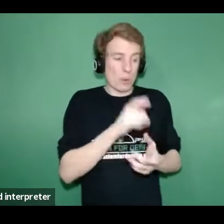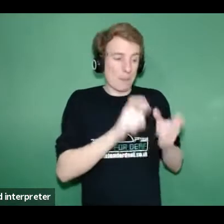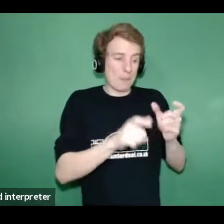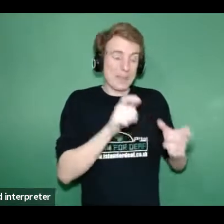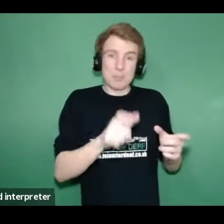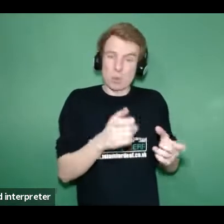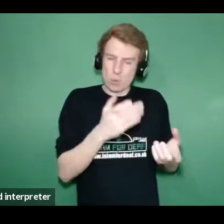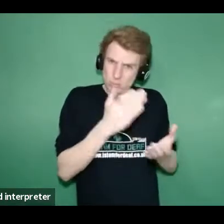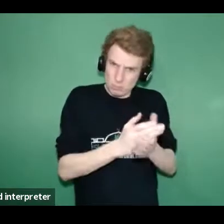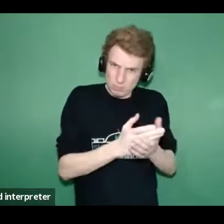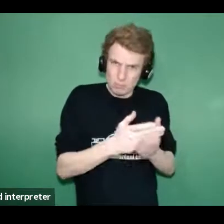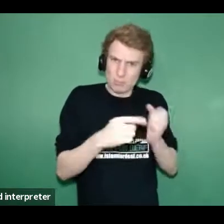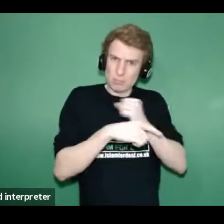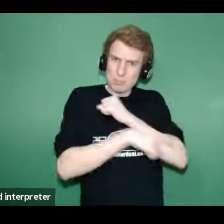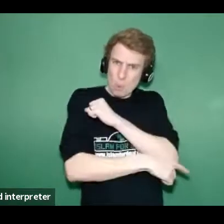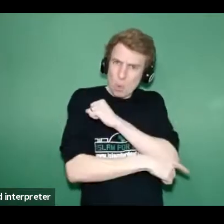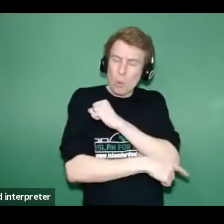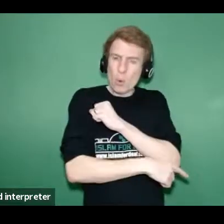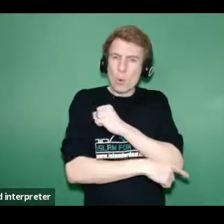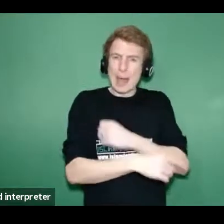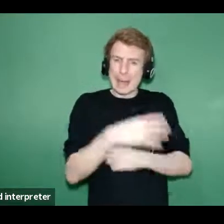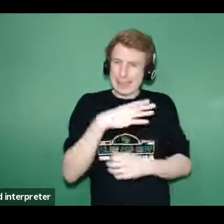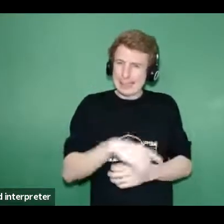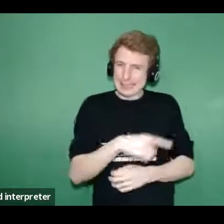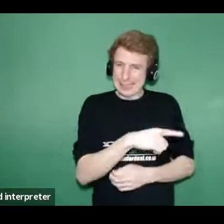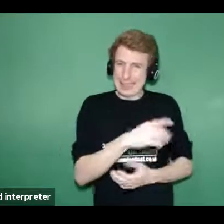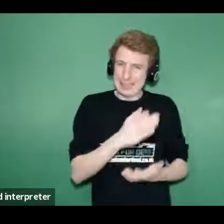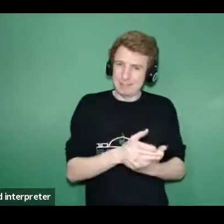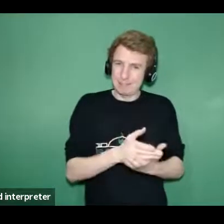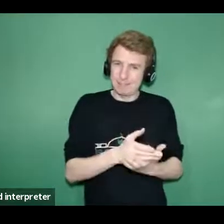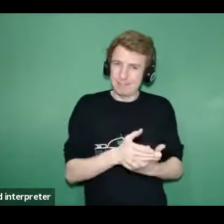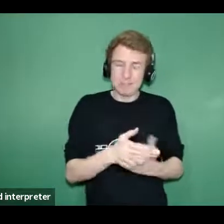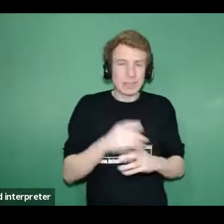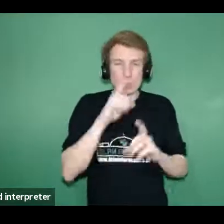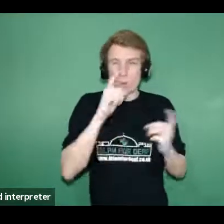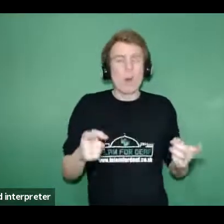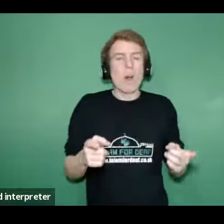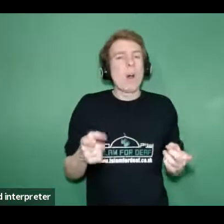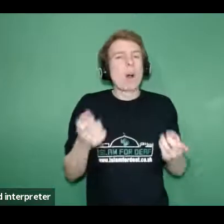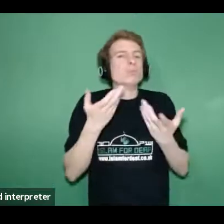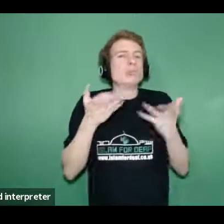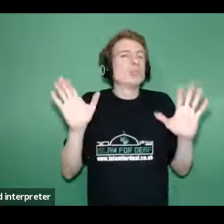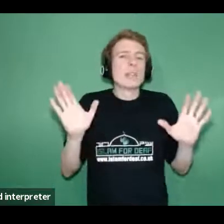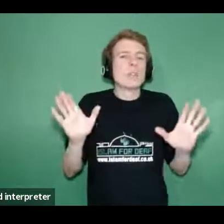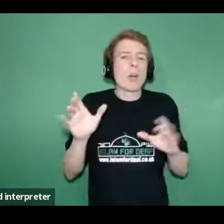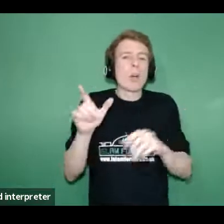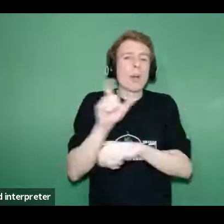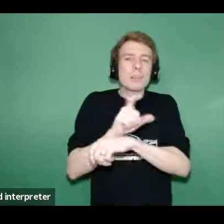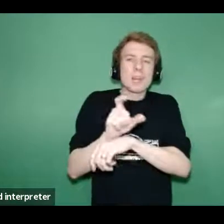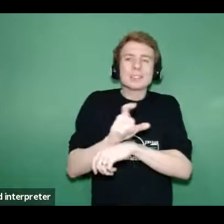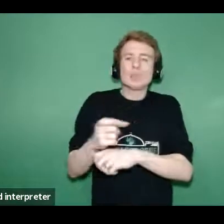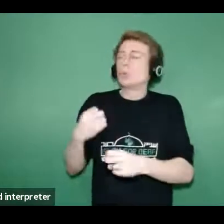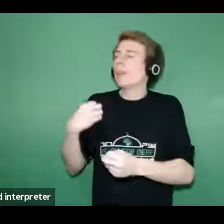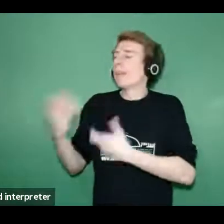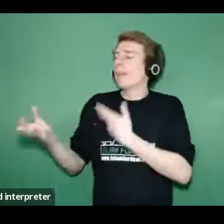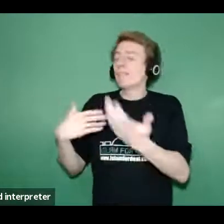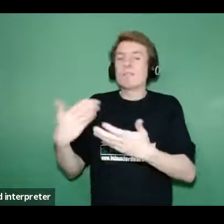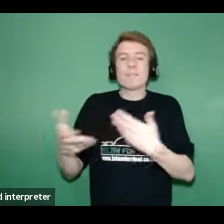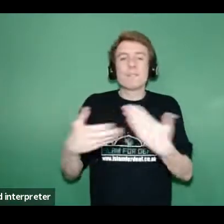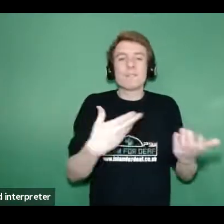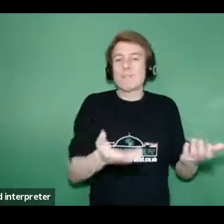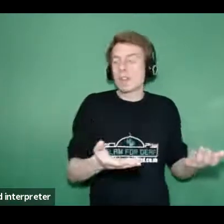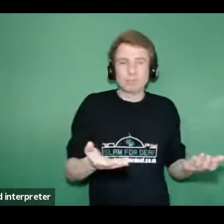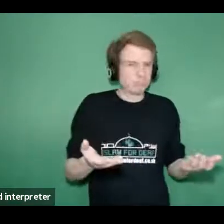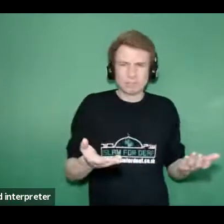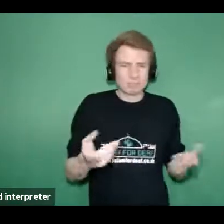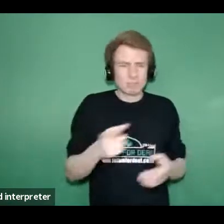are deserving. This isn't something generally that you can do and give out in the masjid, because in the masjid, when